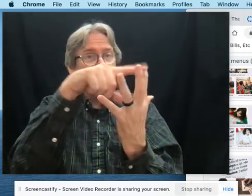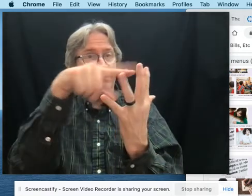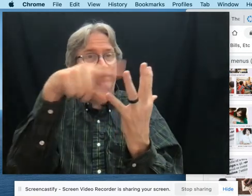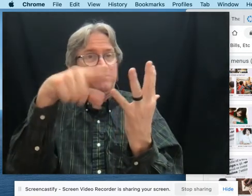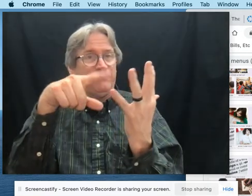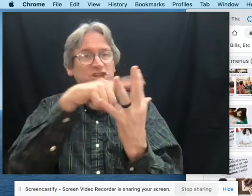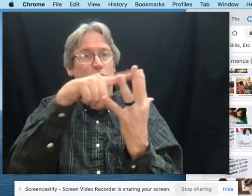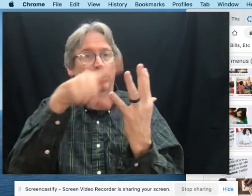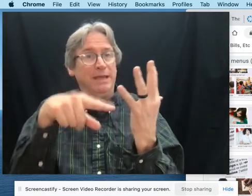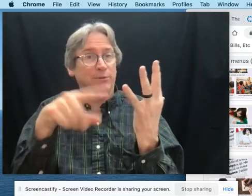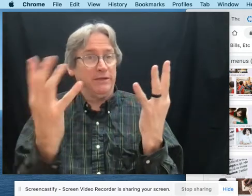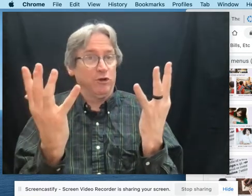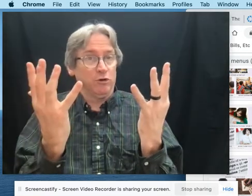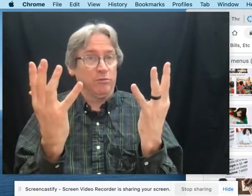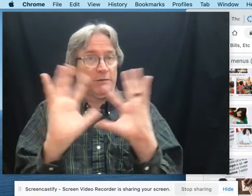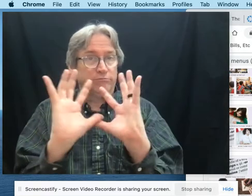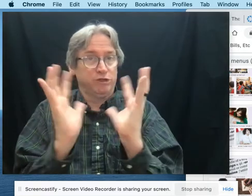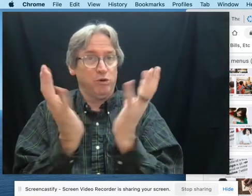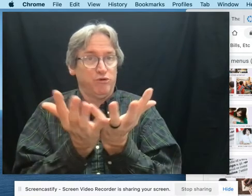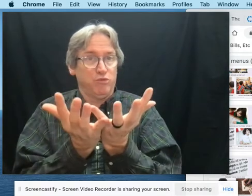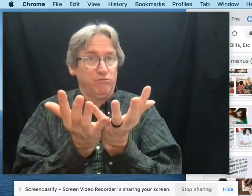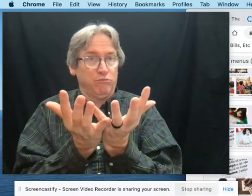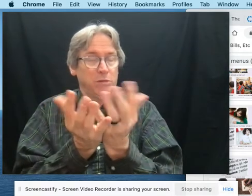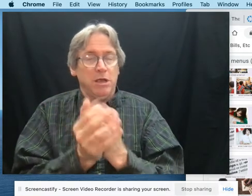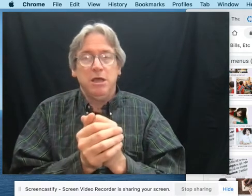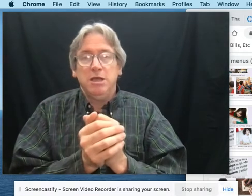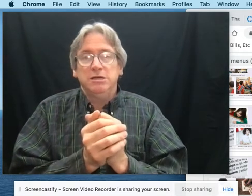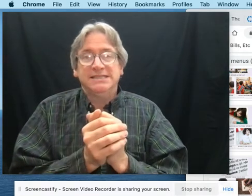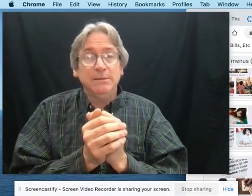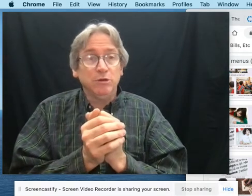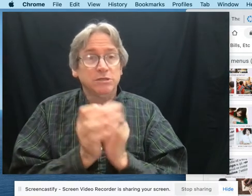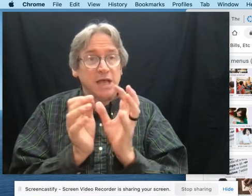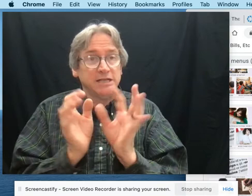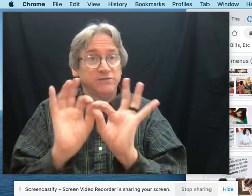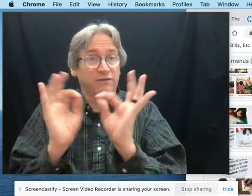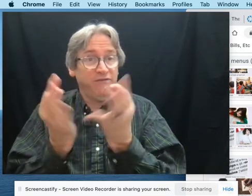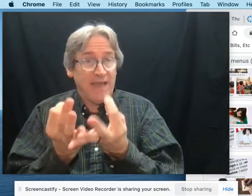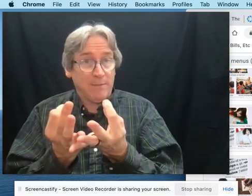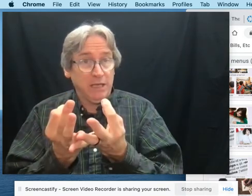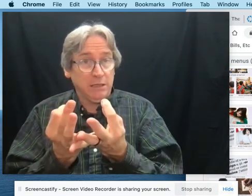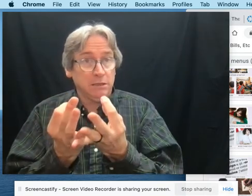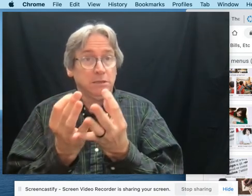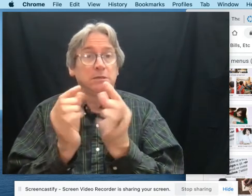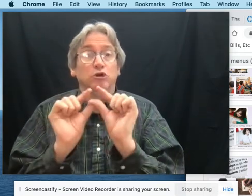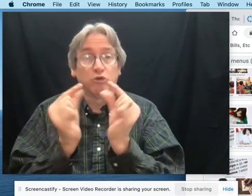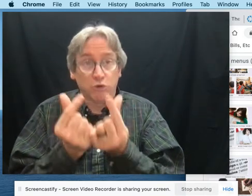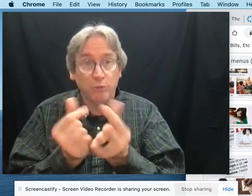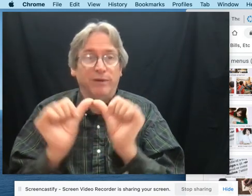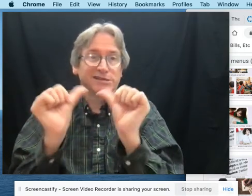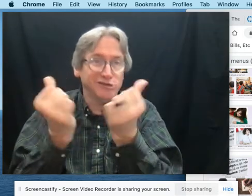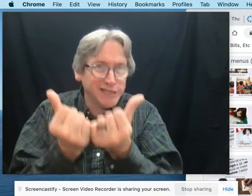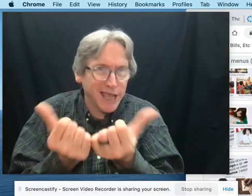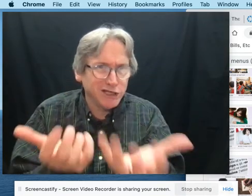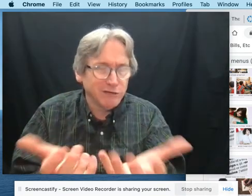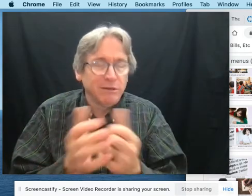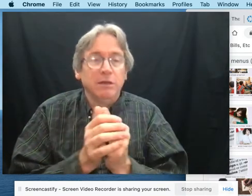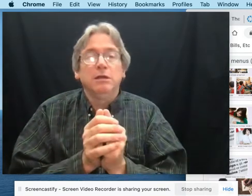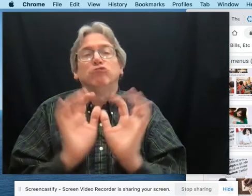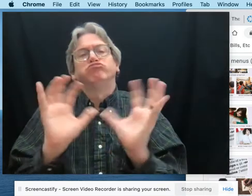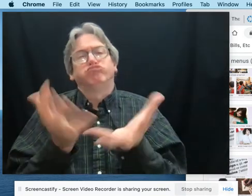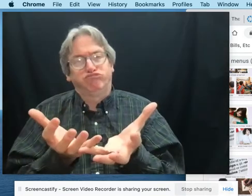of the individual people in the group, right? So similar signs for family, group,